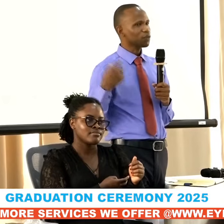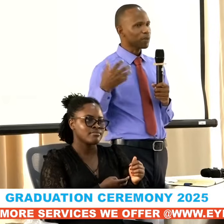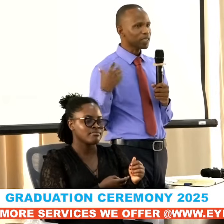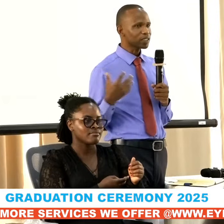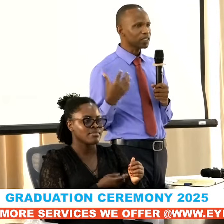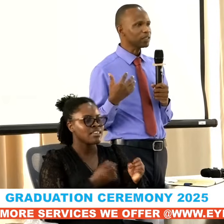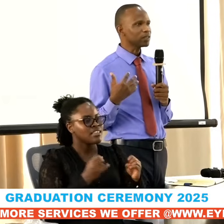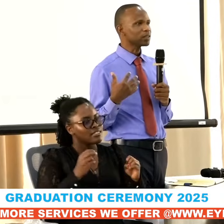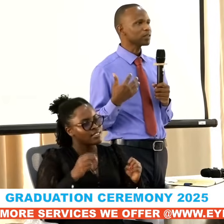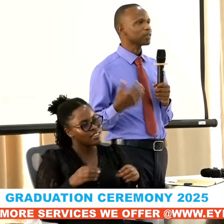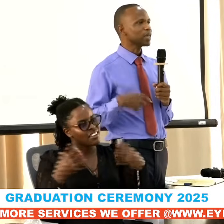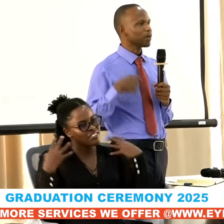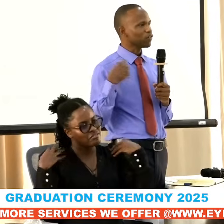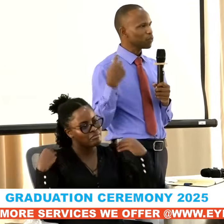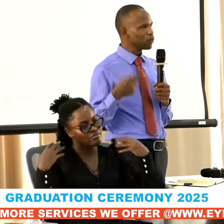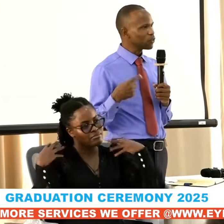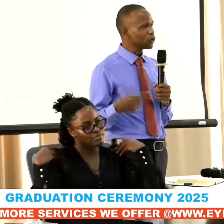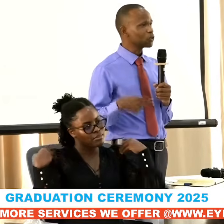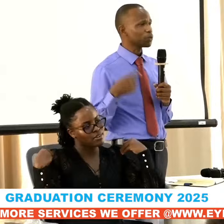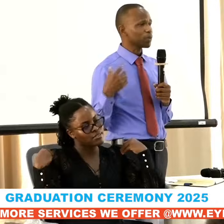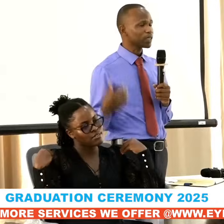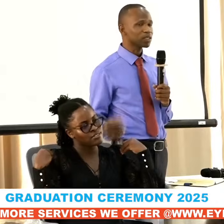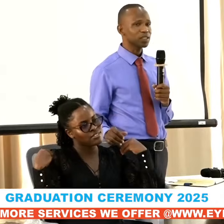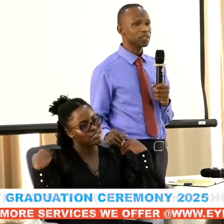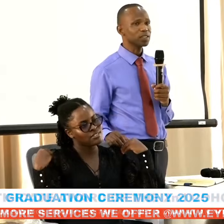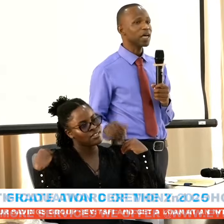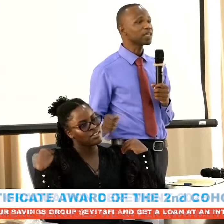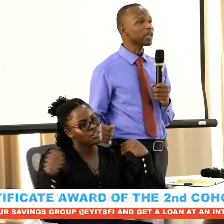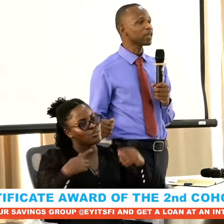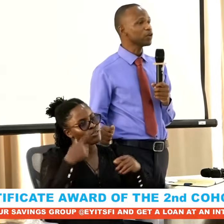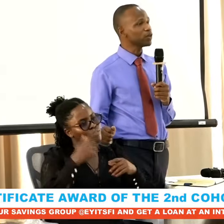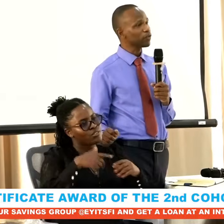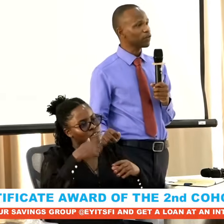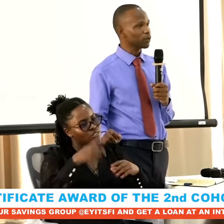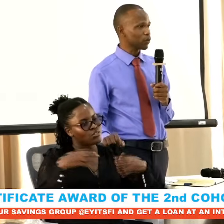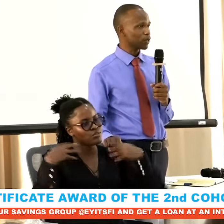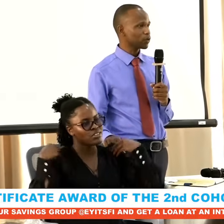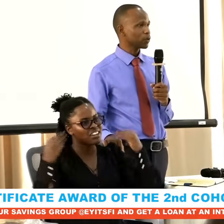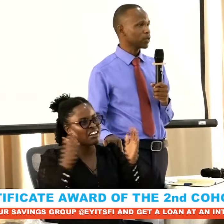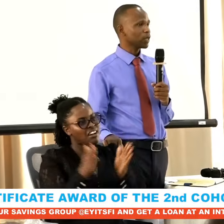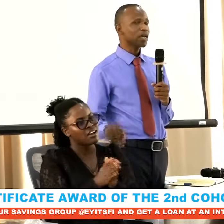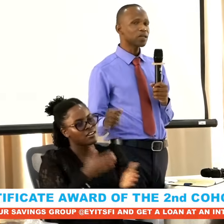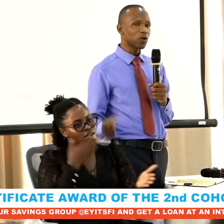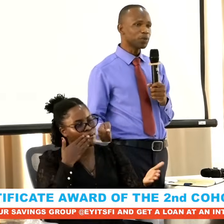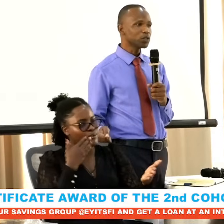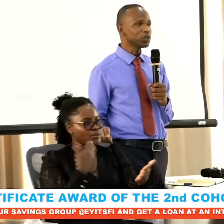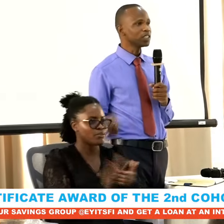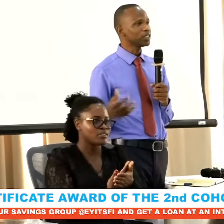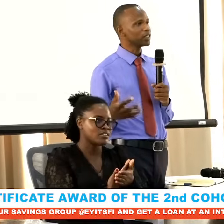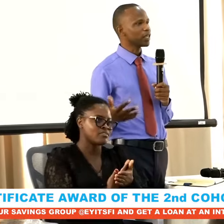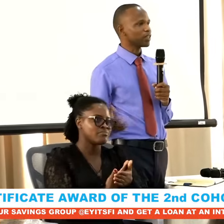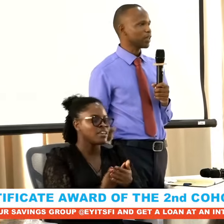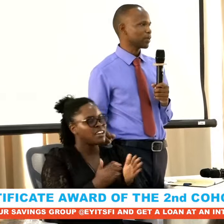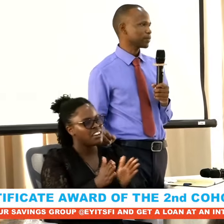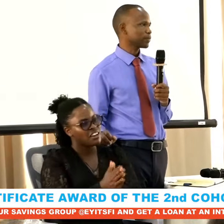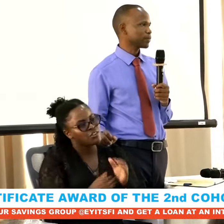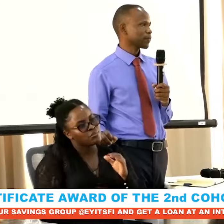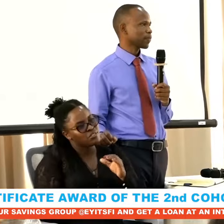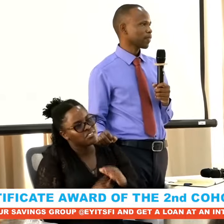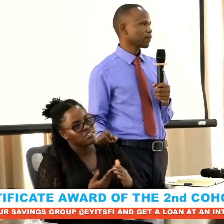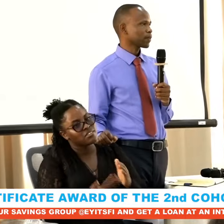have practiced, they have moved on to practice, and they are doing very well. And the opportunities are there.